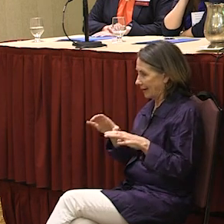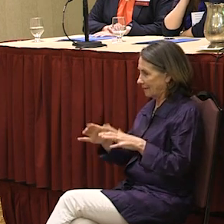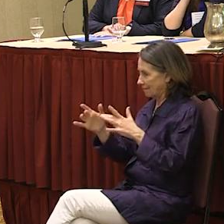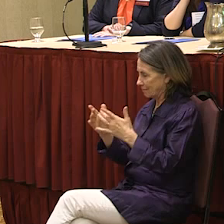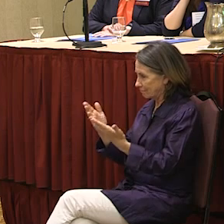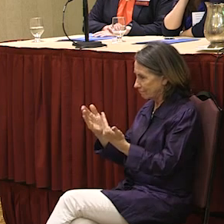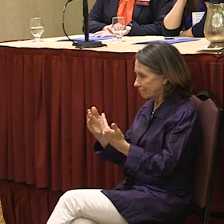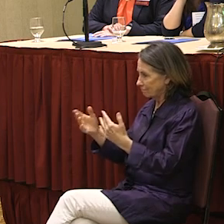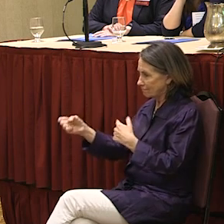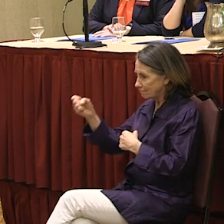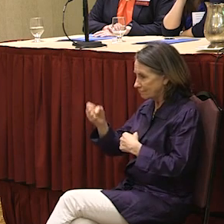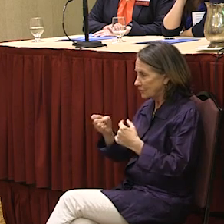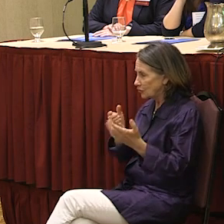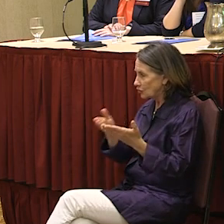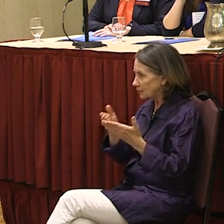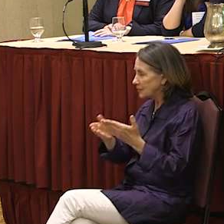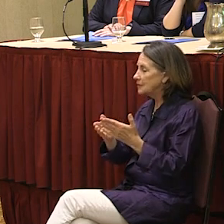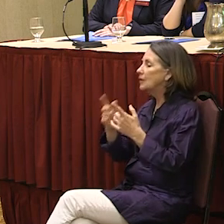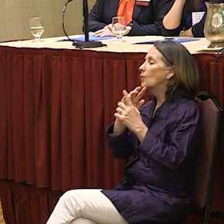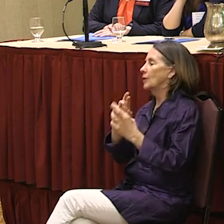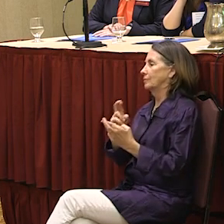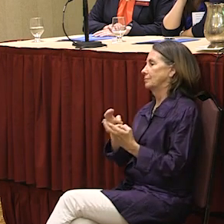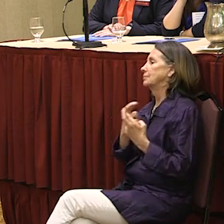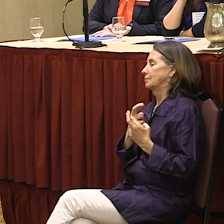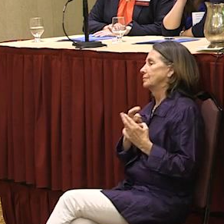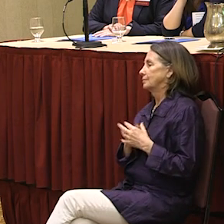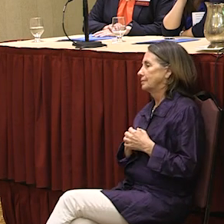these people the services they need and the resources.